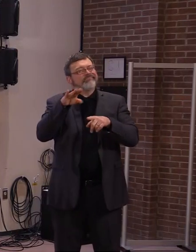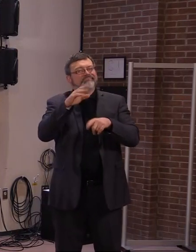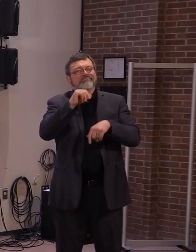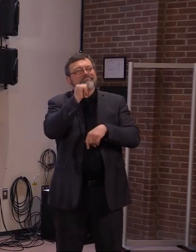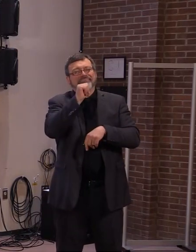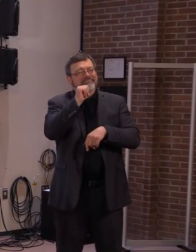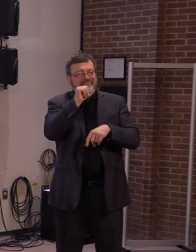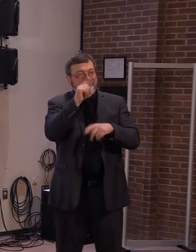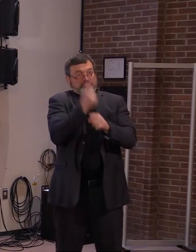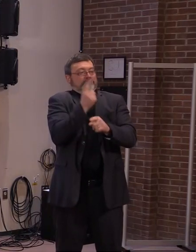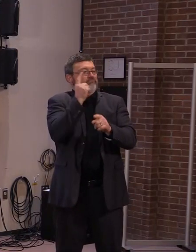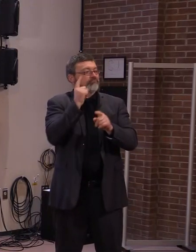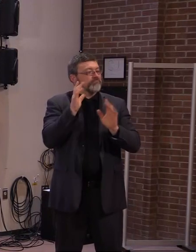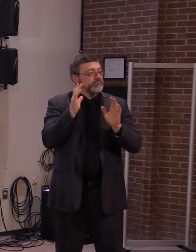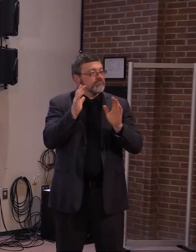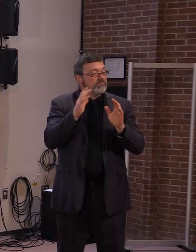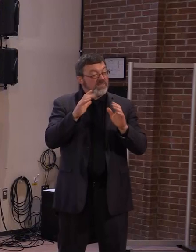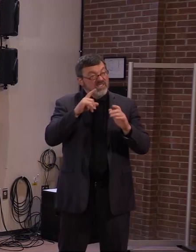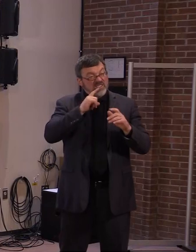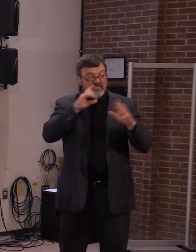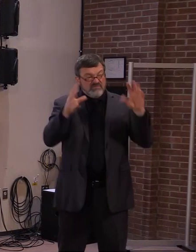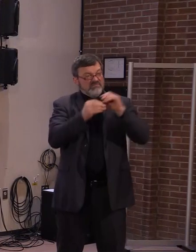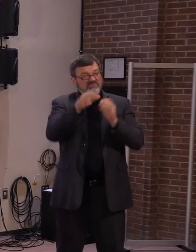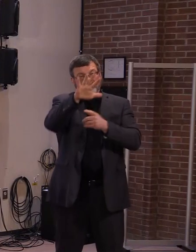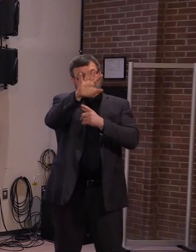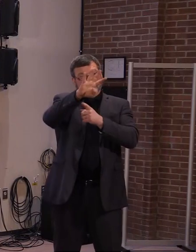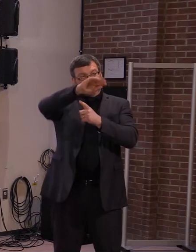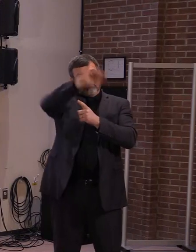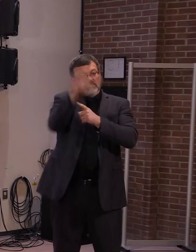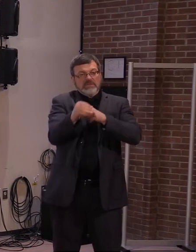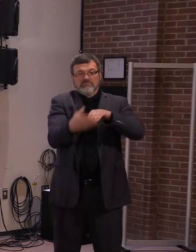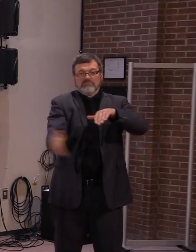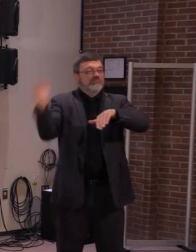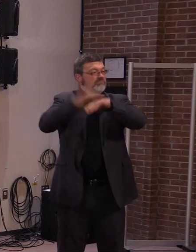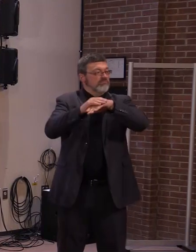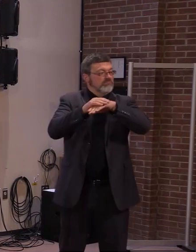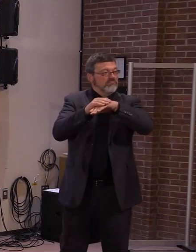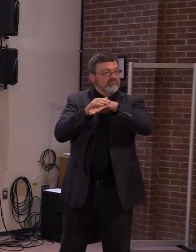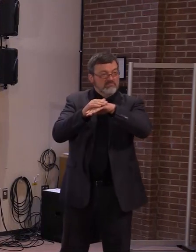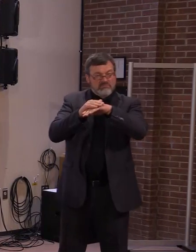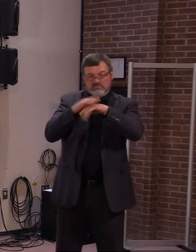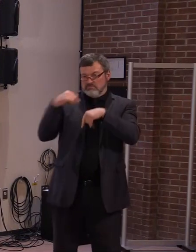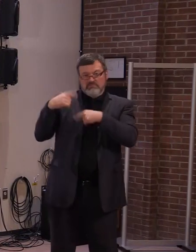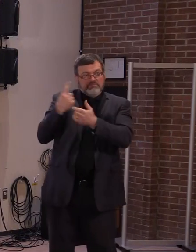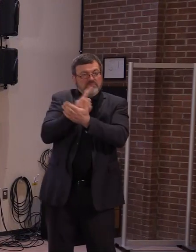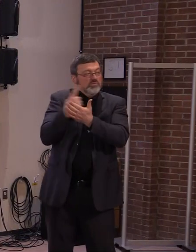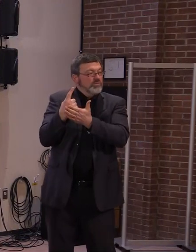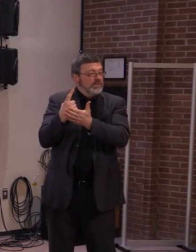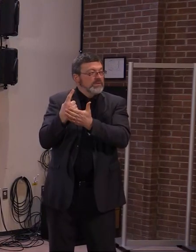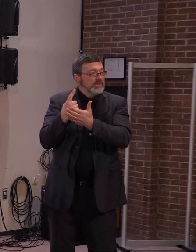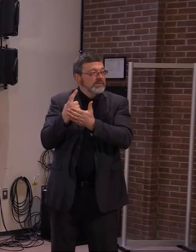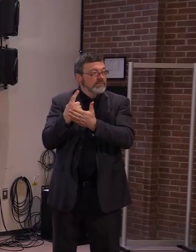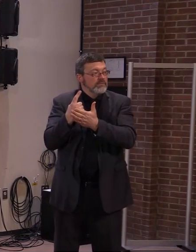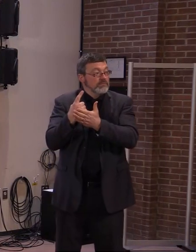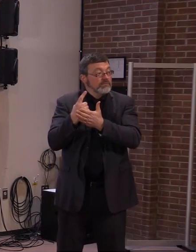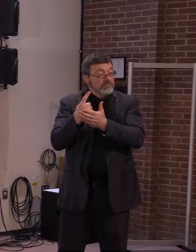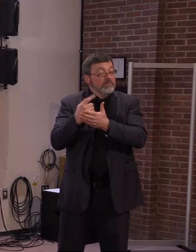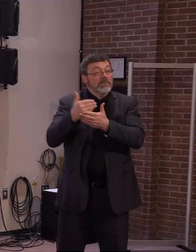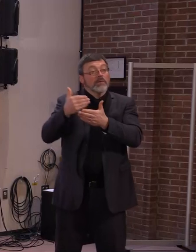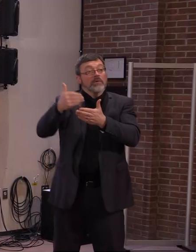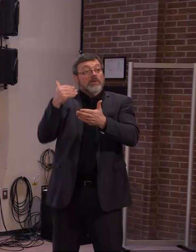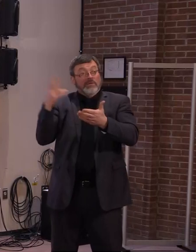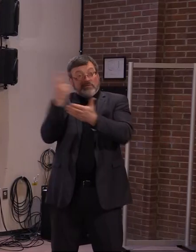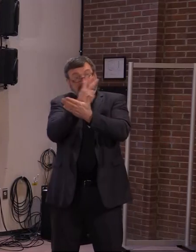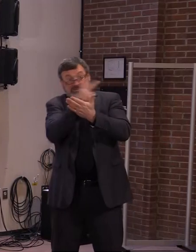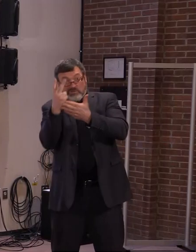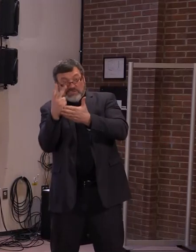up 54% over the last 7 days and up 31% over the last 14 days. And you'll see that